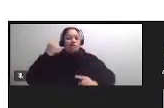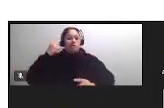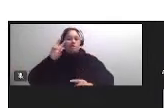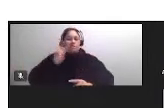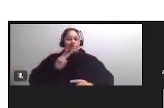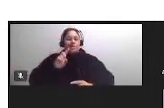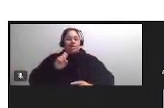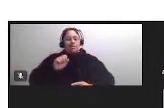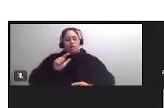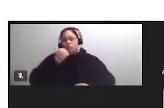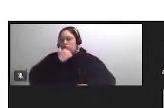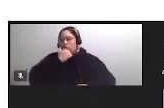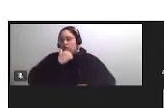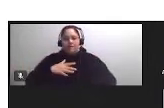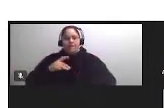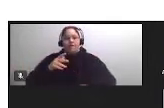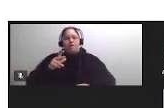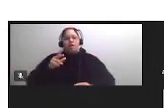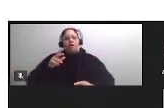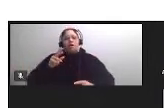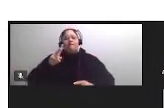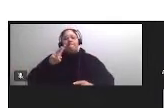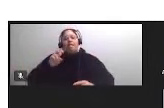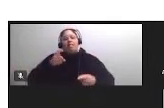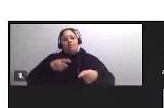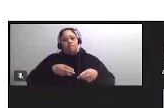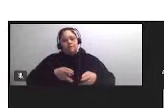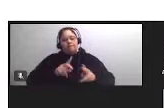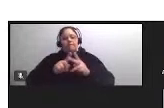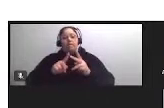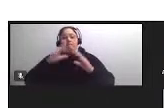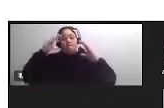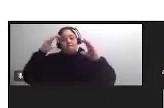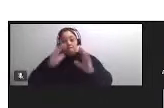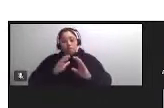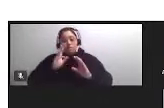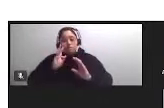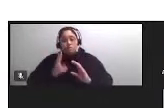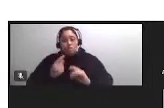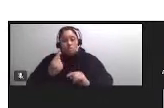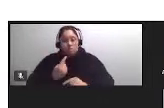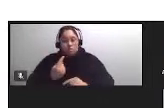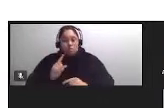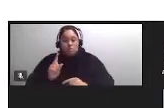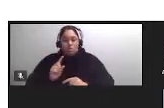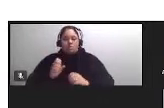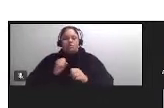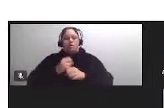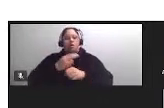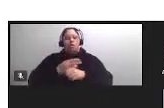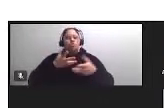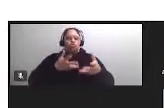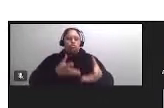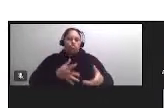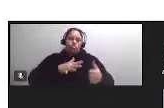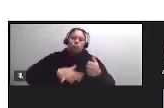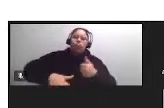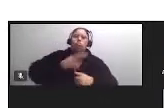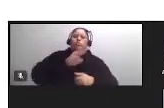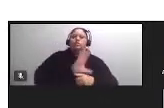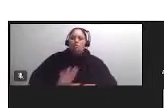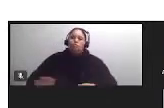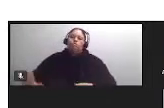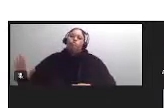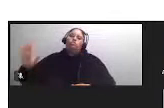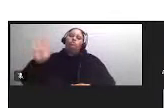Vredendal, Veldrif. Then the focus will be on stakeholders in that West Coast